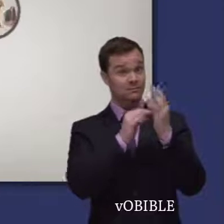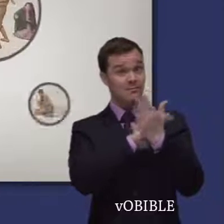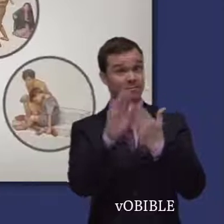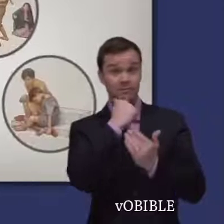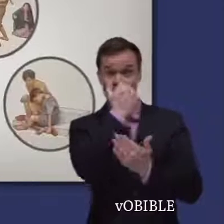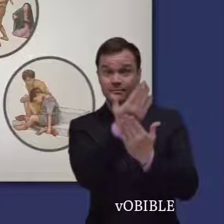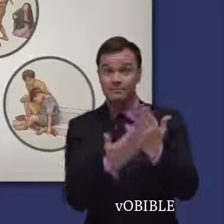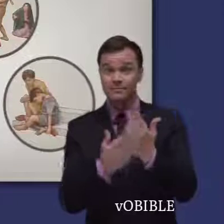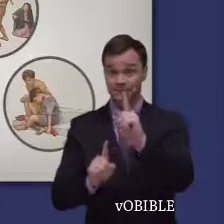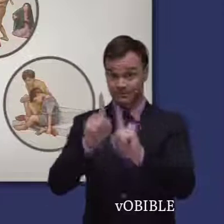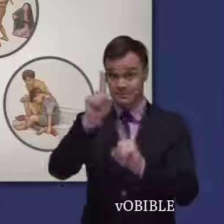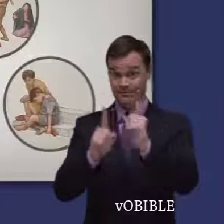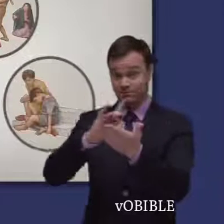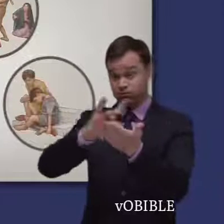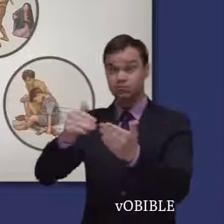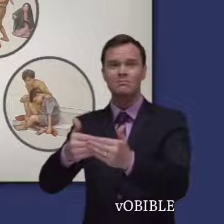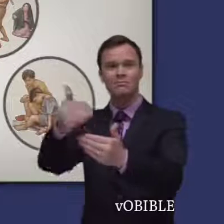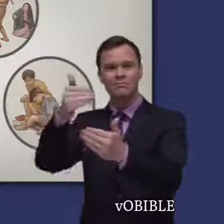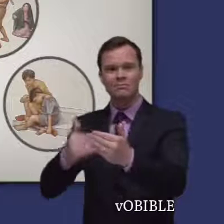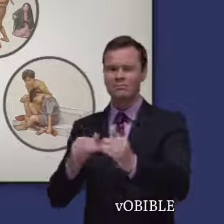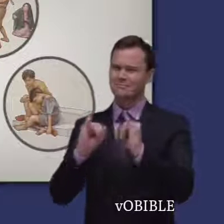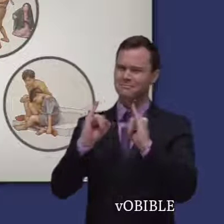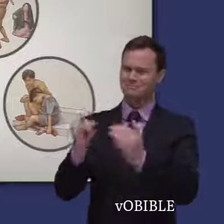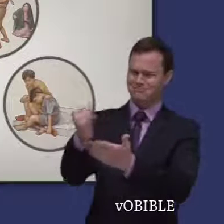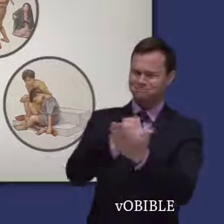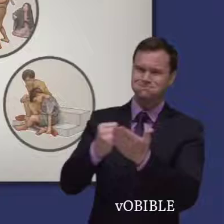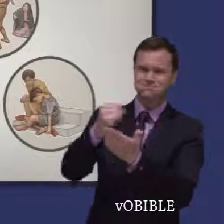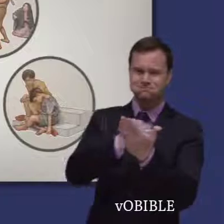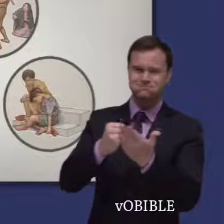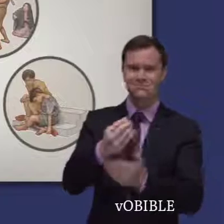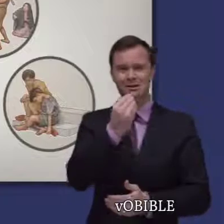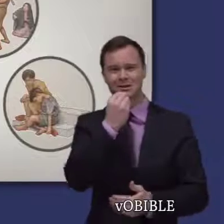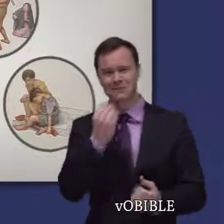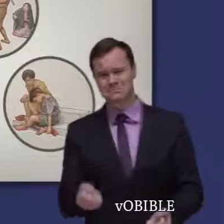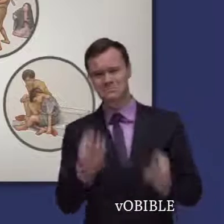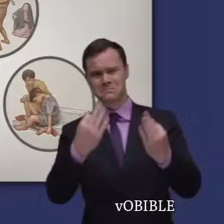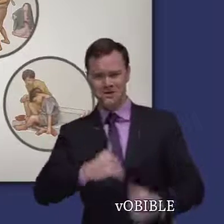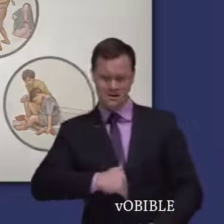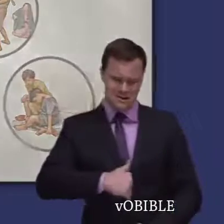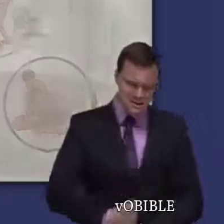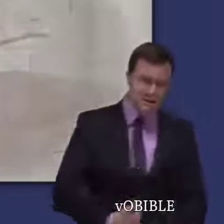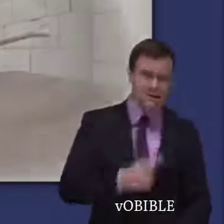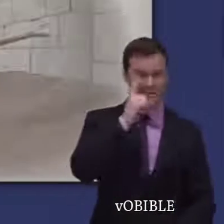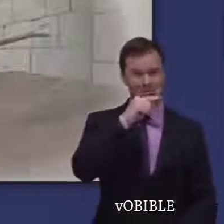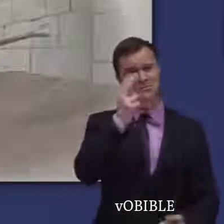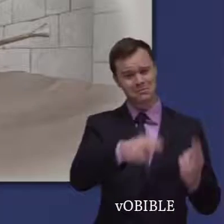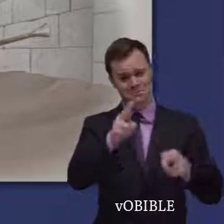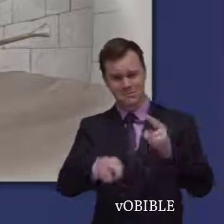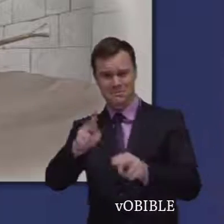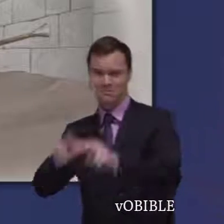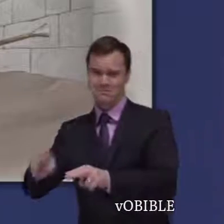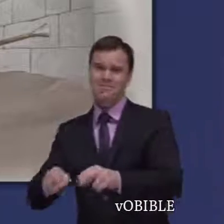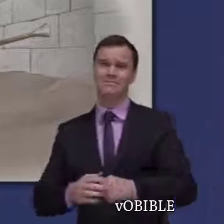Jeremiah relates the horrific conditions, deprivation, famine, and death that existed in Jerusalem during